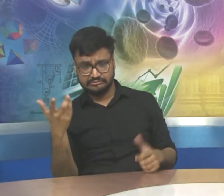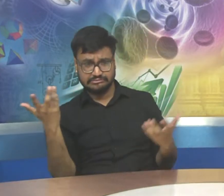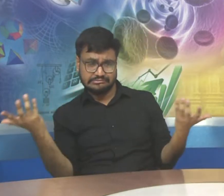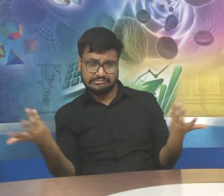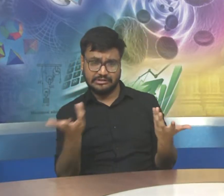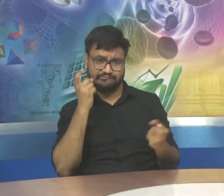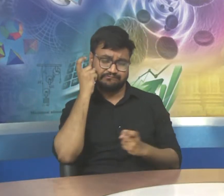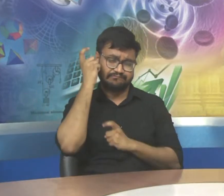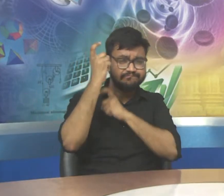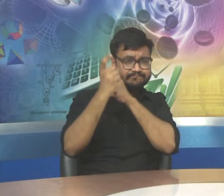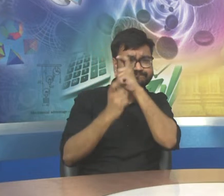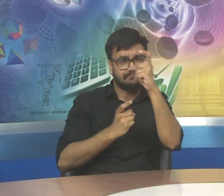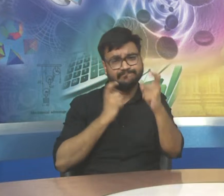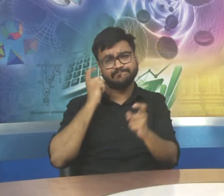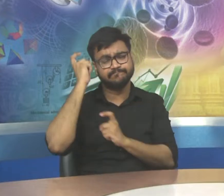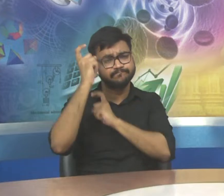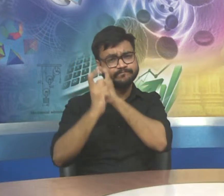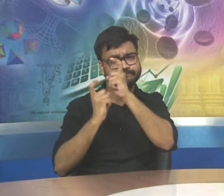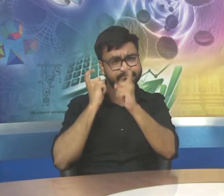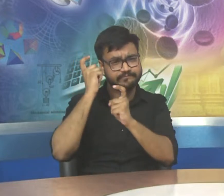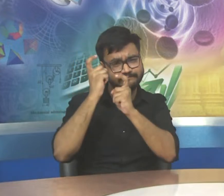and which of them is doing more work.